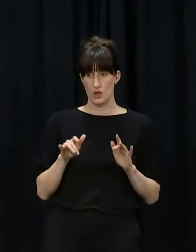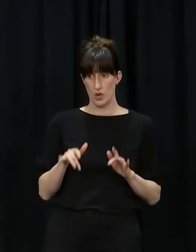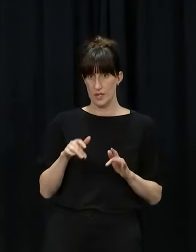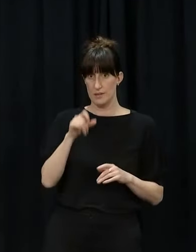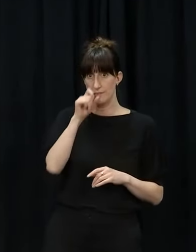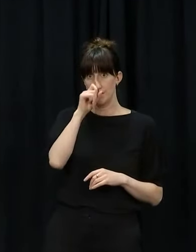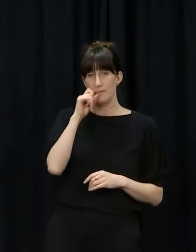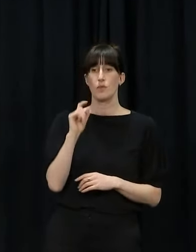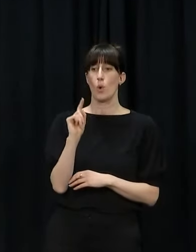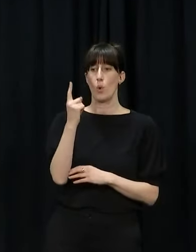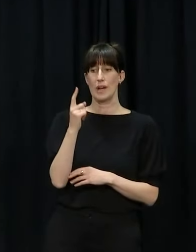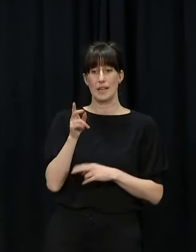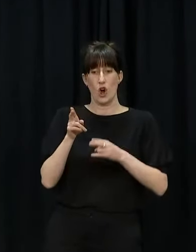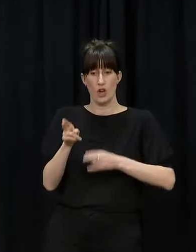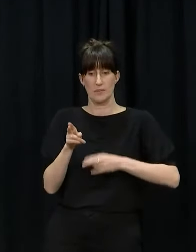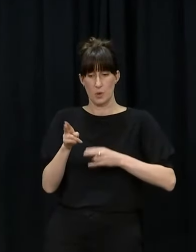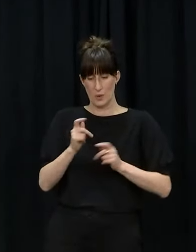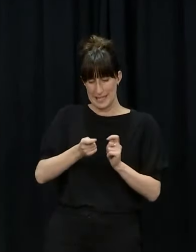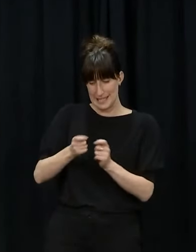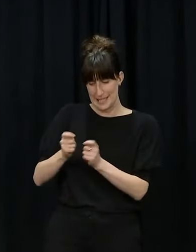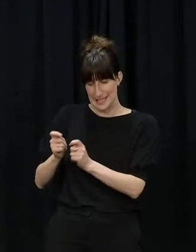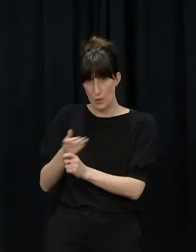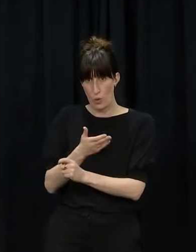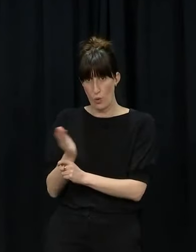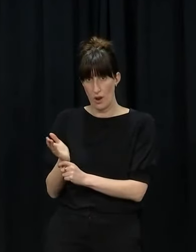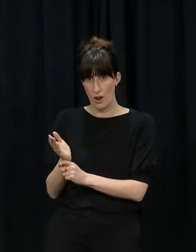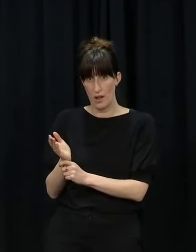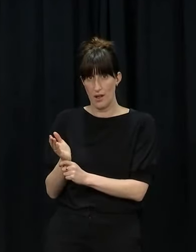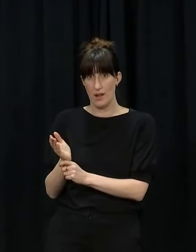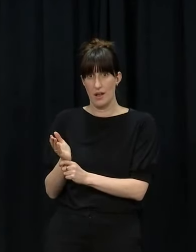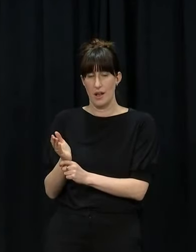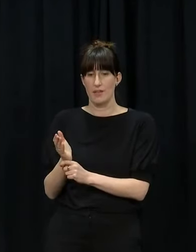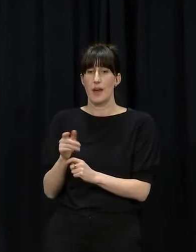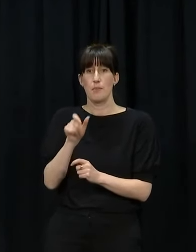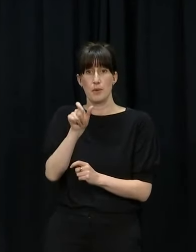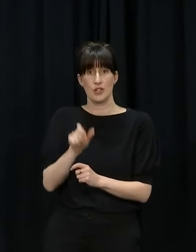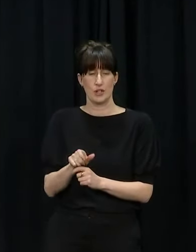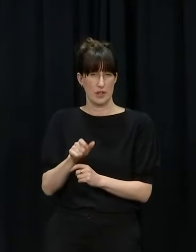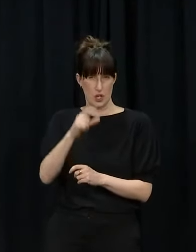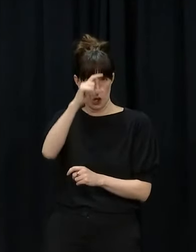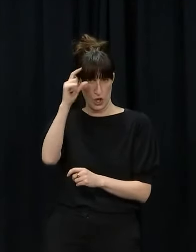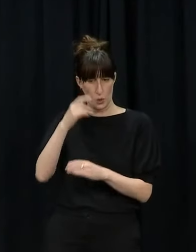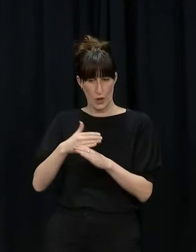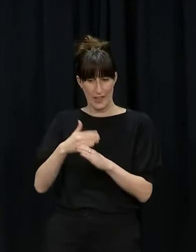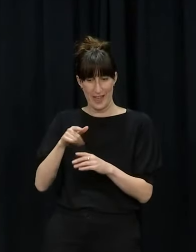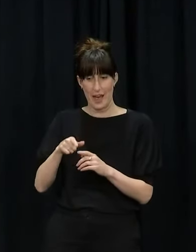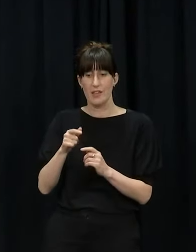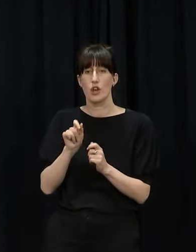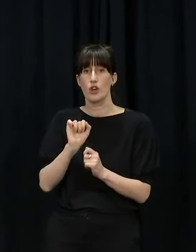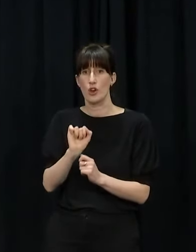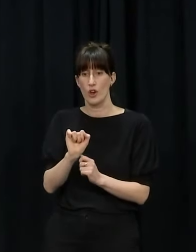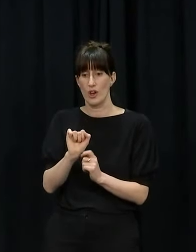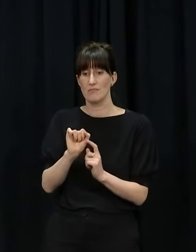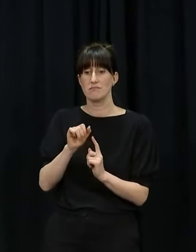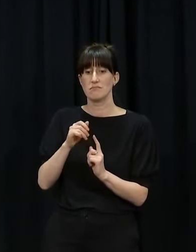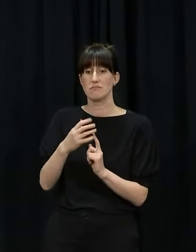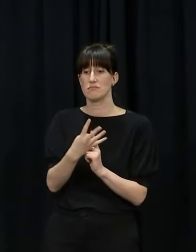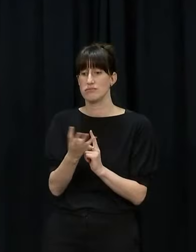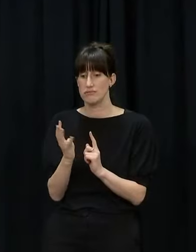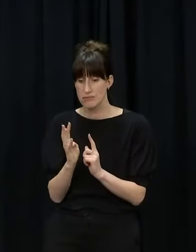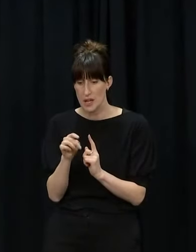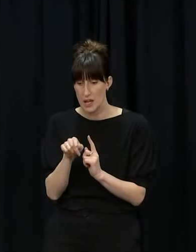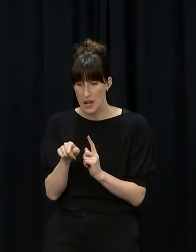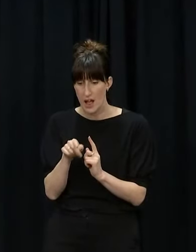Hospital and the tests prioritised were the close contacts of the person who worked there. All of those tests to date have come back negative, which is